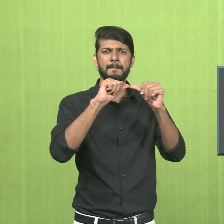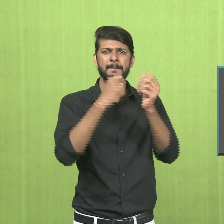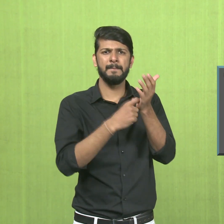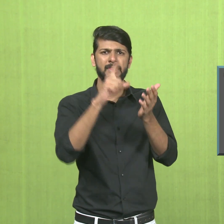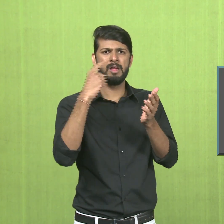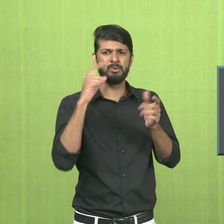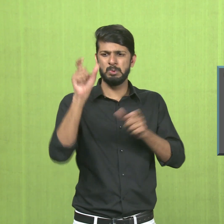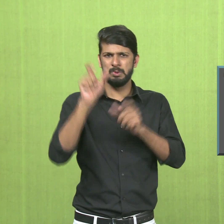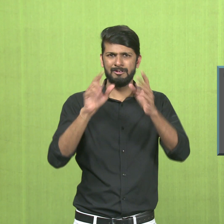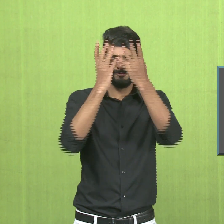Warli,